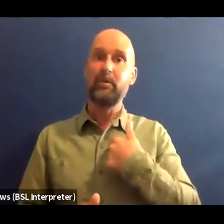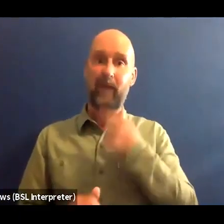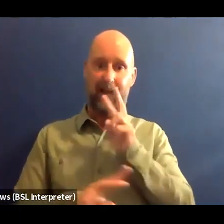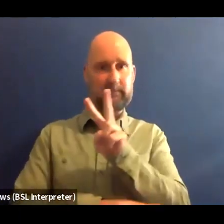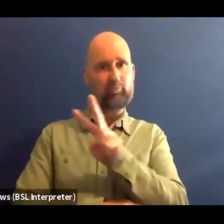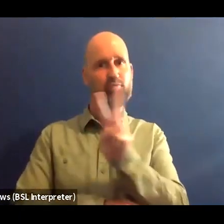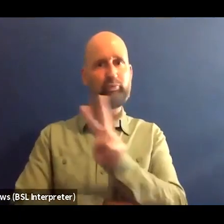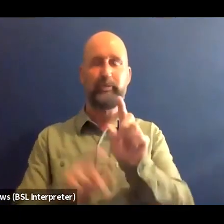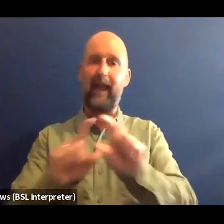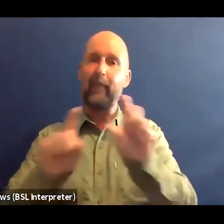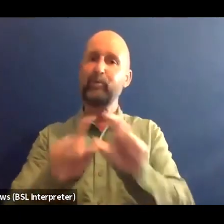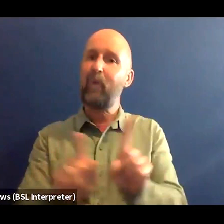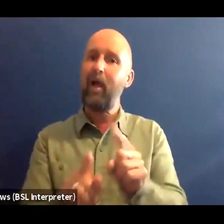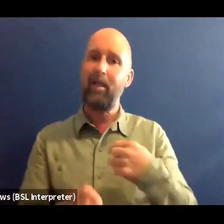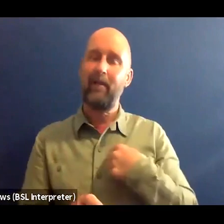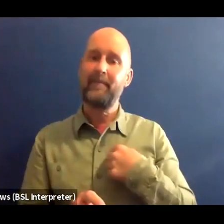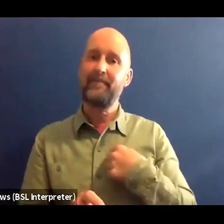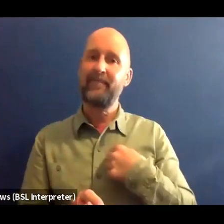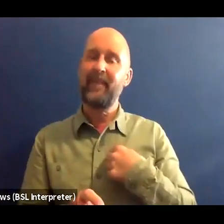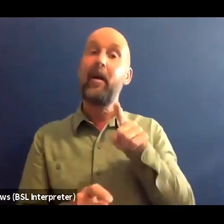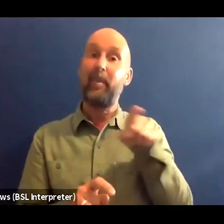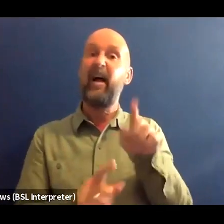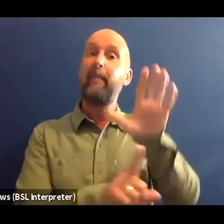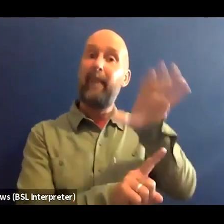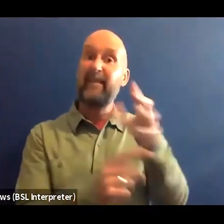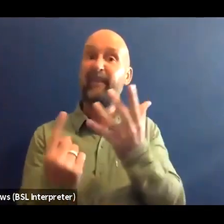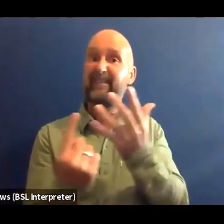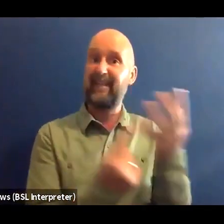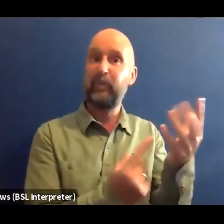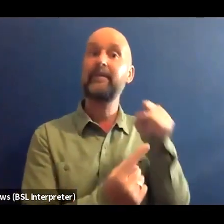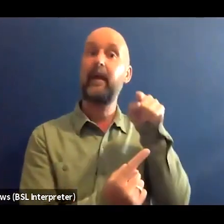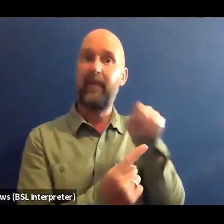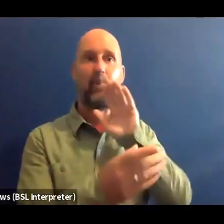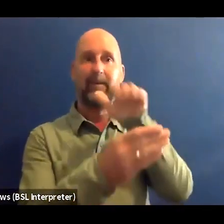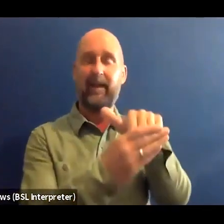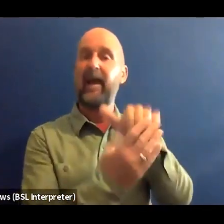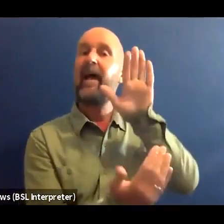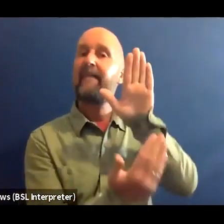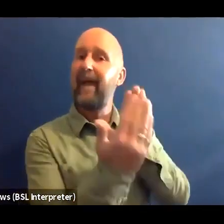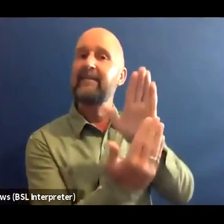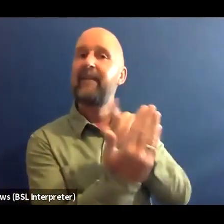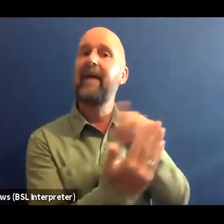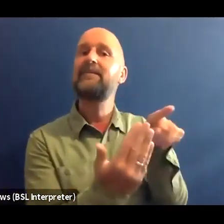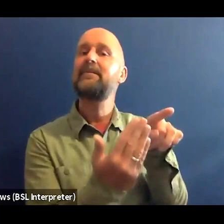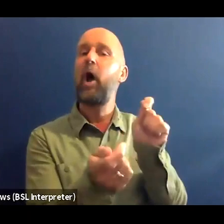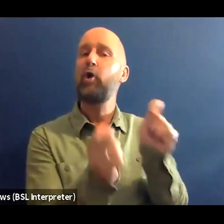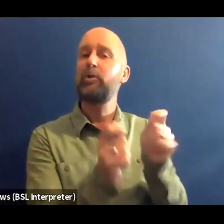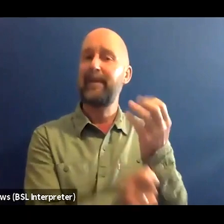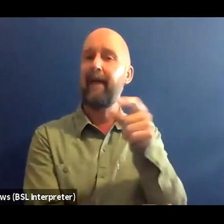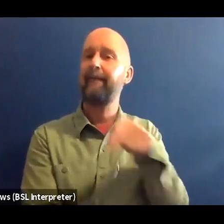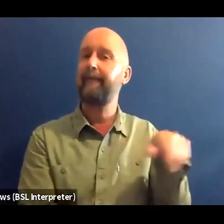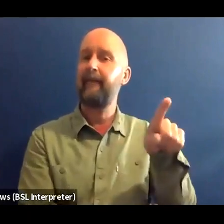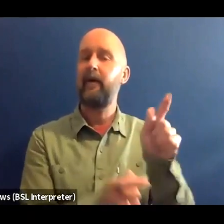that as well. But when I was doing this placement, it was face-to-face, so there was a few adjustments that I could have